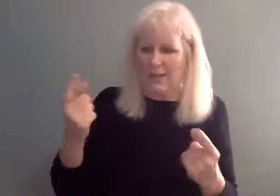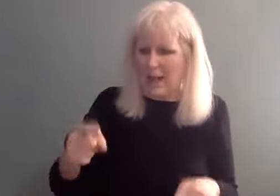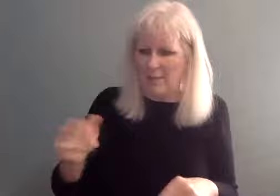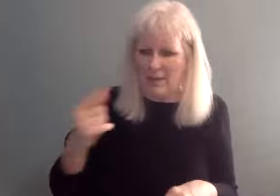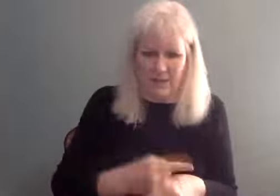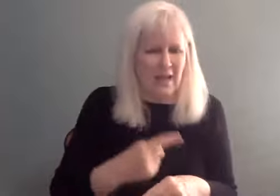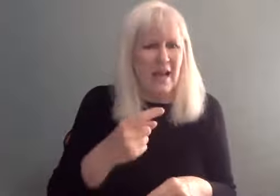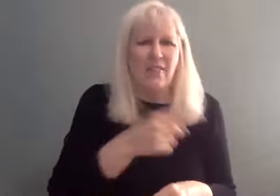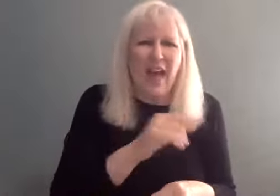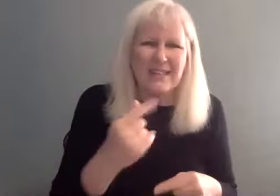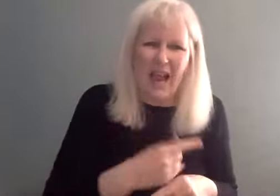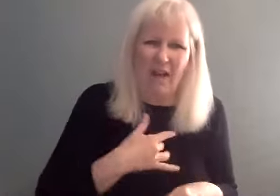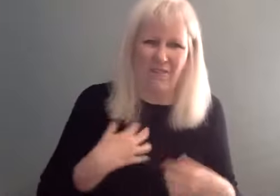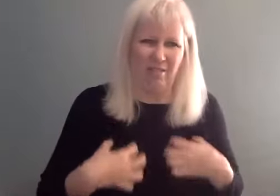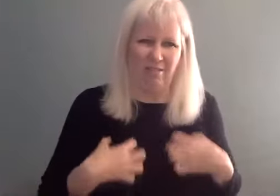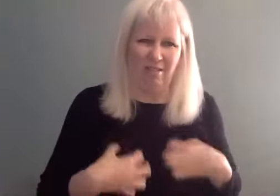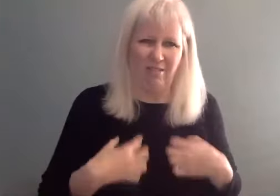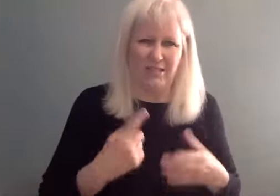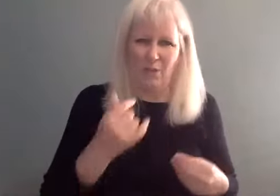today? I said, I don't know. I have this